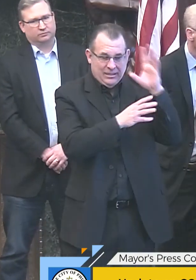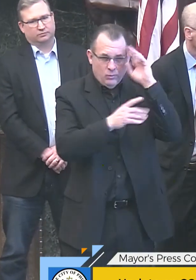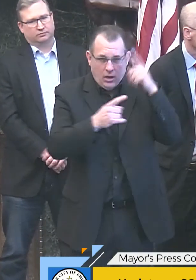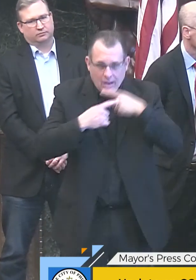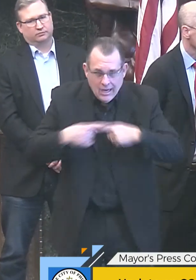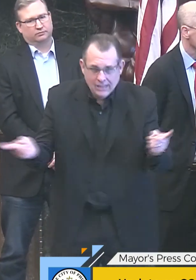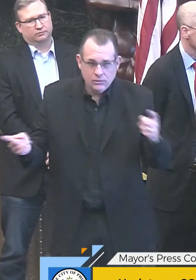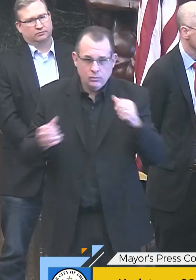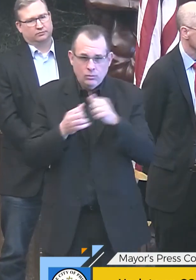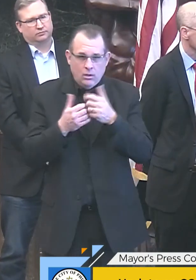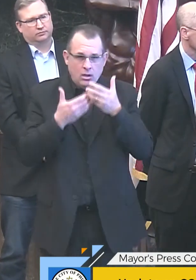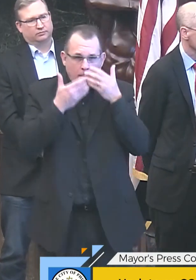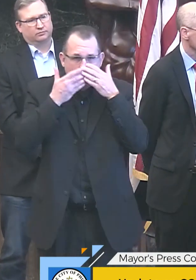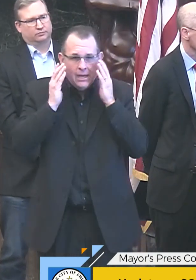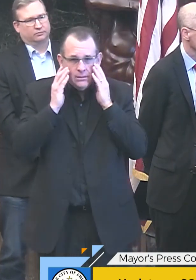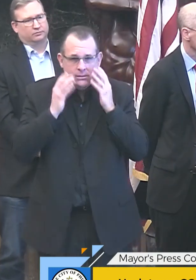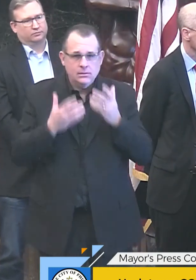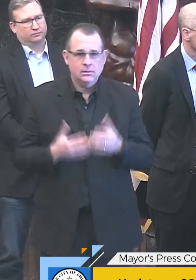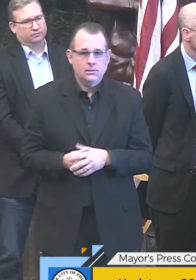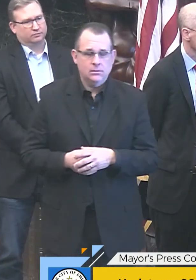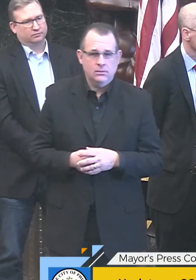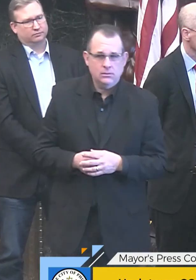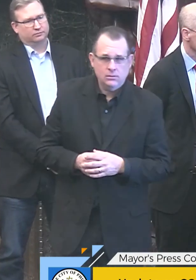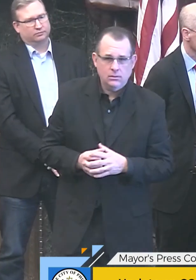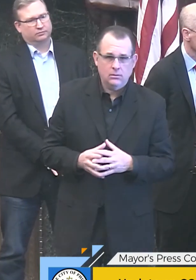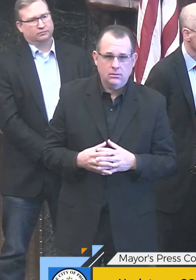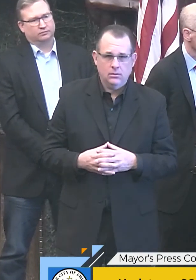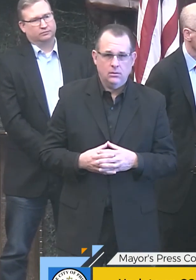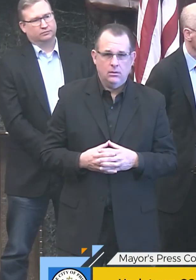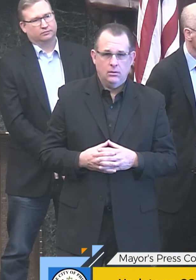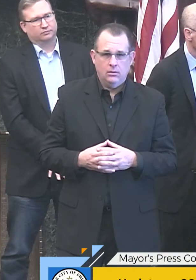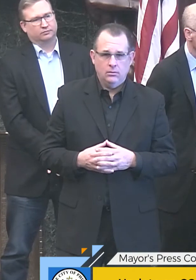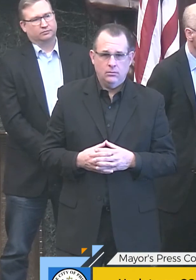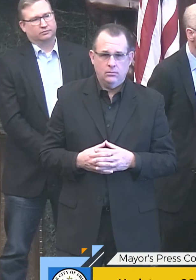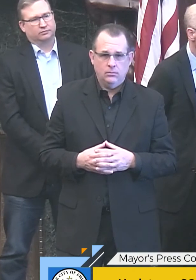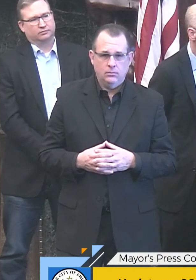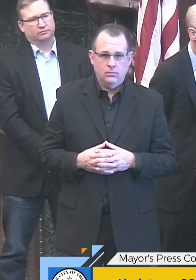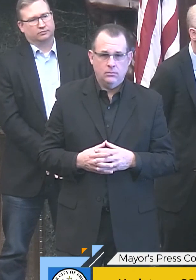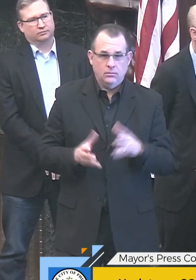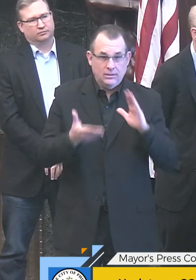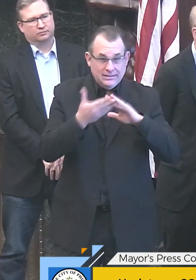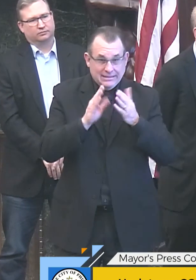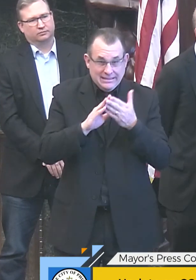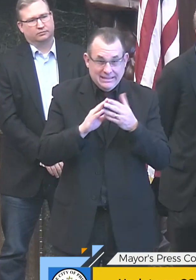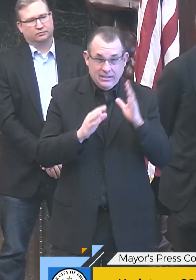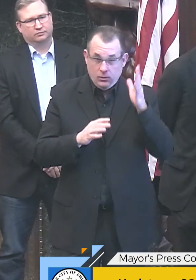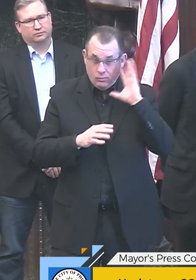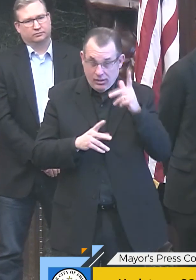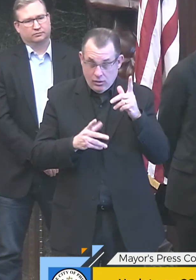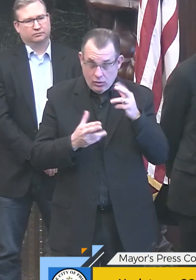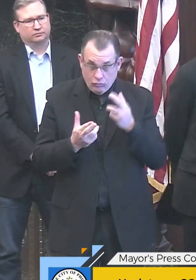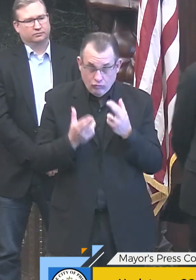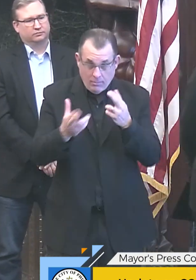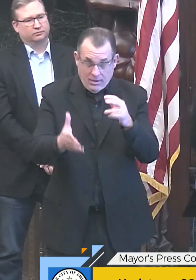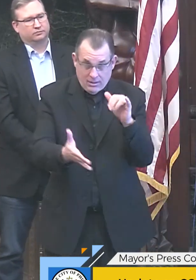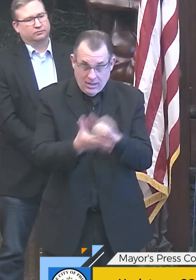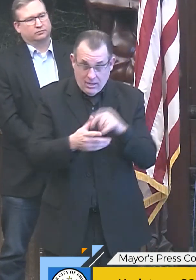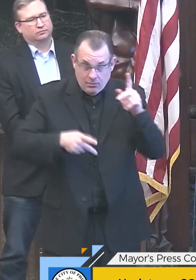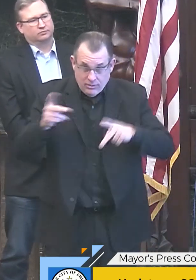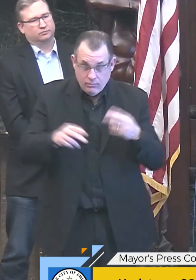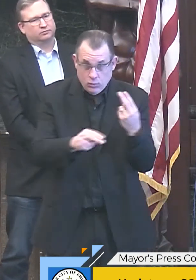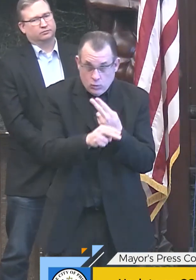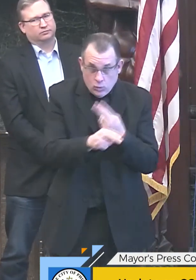minimize the spread of the coronavirus. Is the city thinking to demand or to recommend that residents wear them once this instruction is given? We